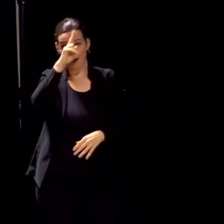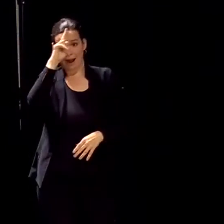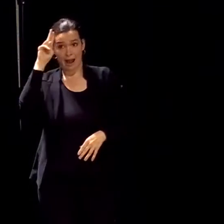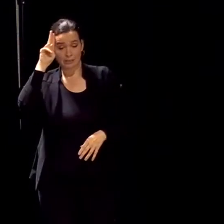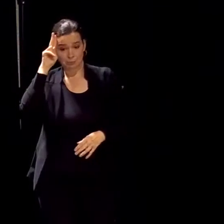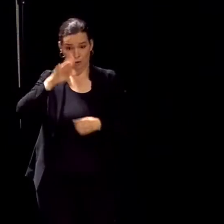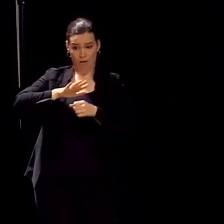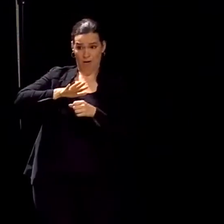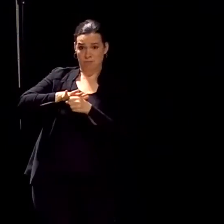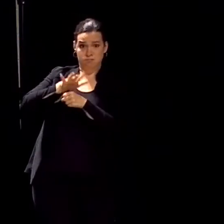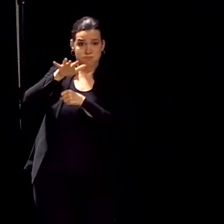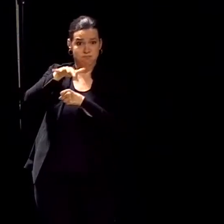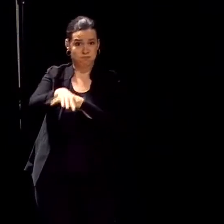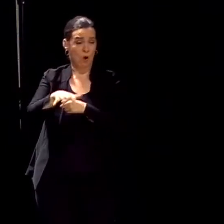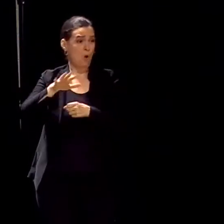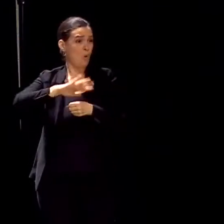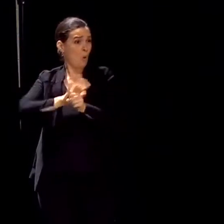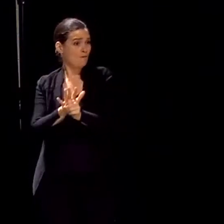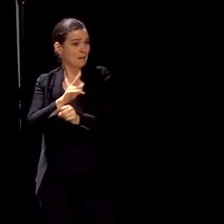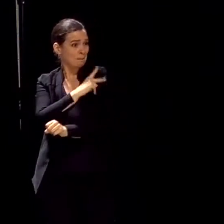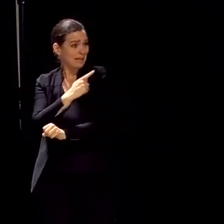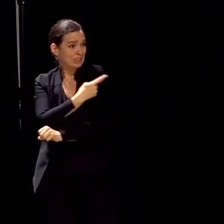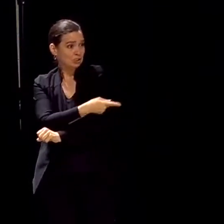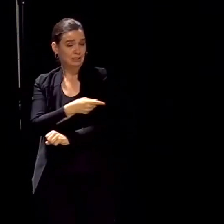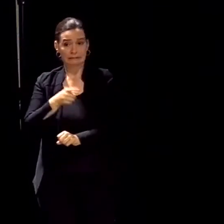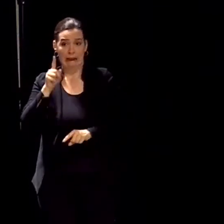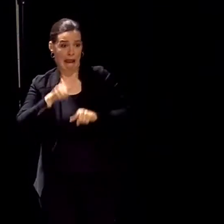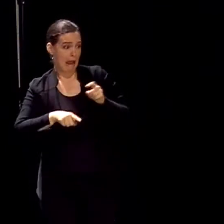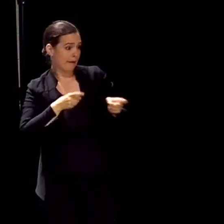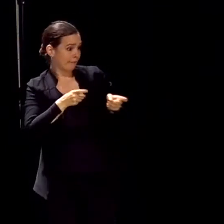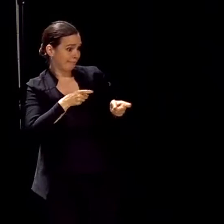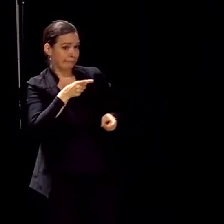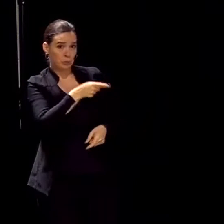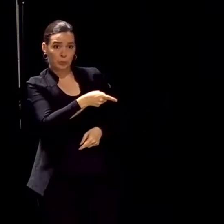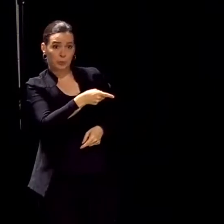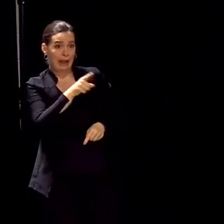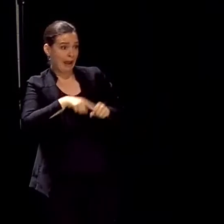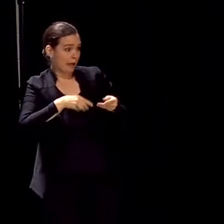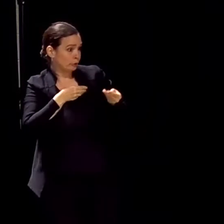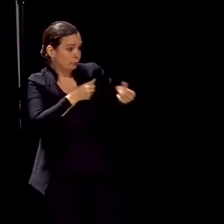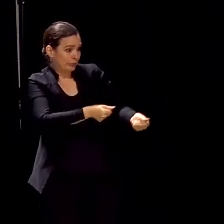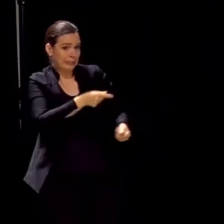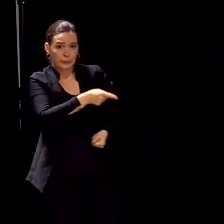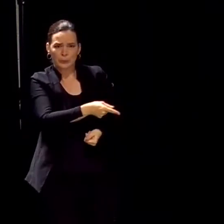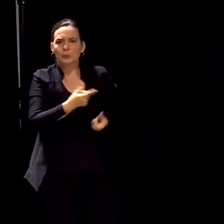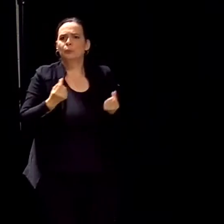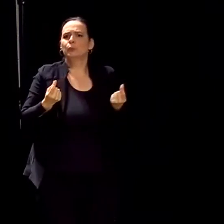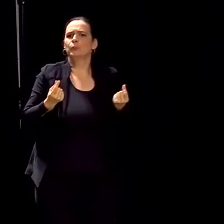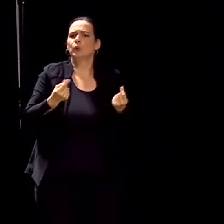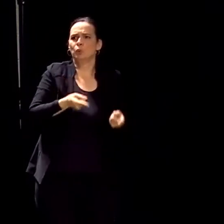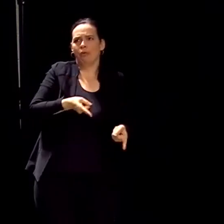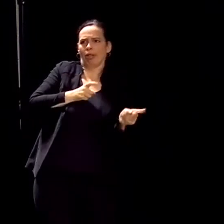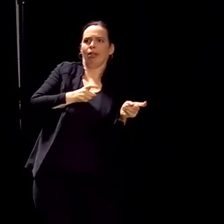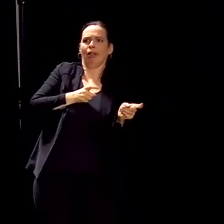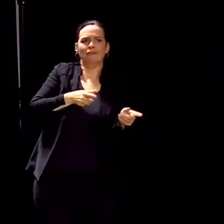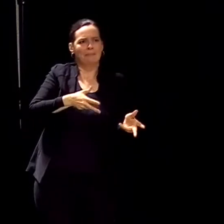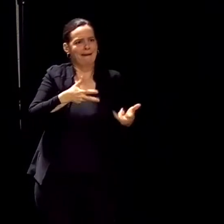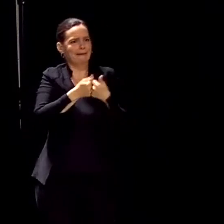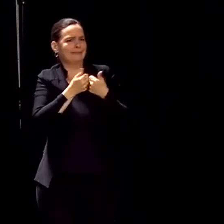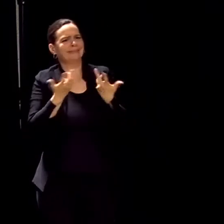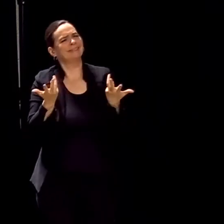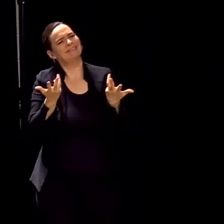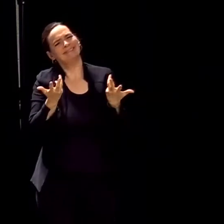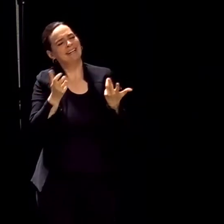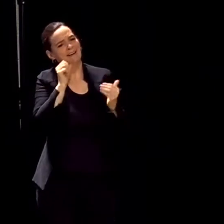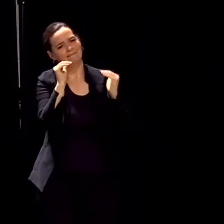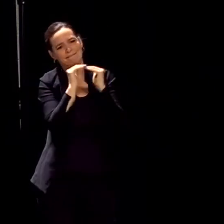vaccine gets distributed just get out of control, or else we won't be able to do all that. Can you just go over over the metrics of getting out of the yellow zone one more